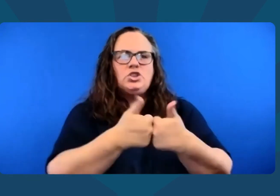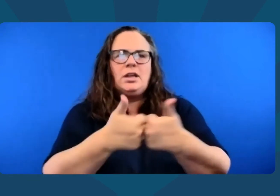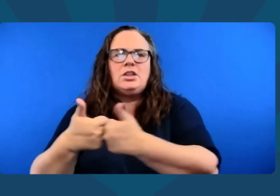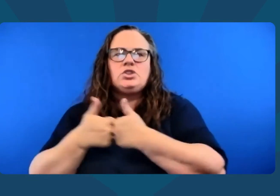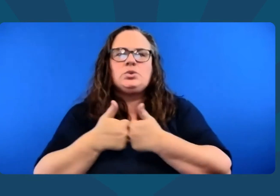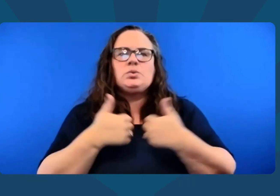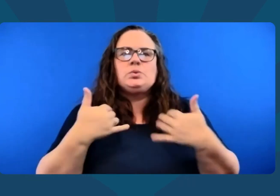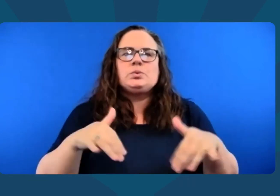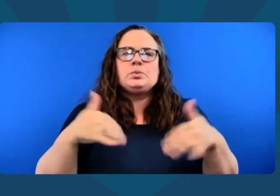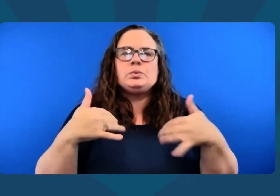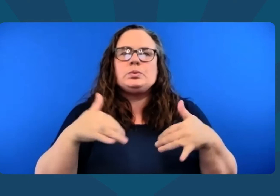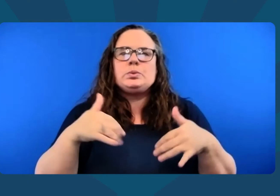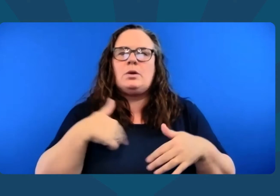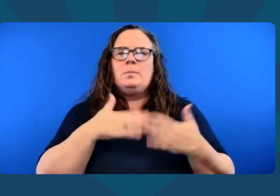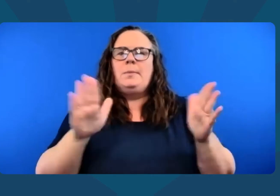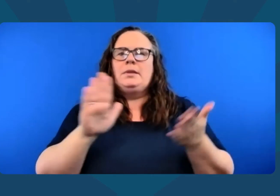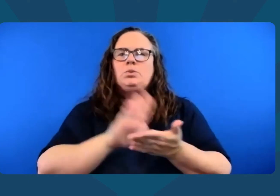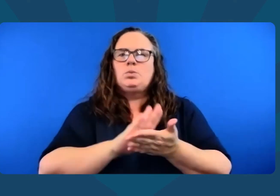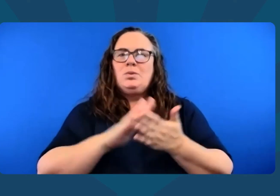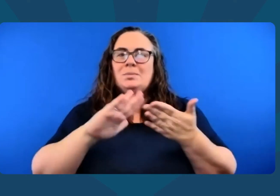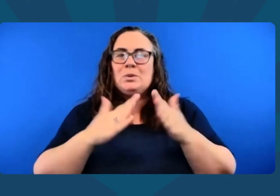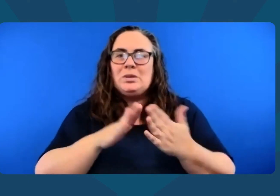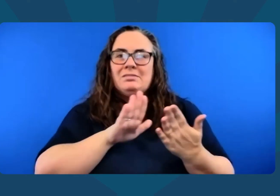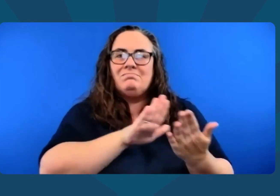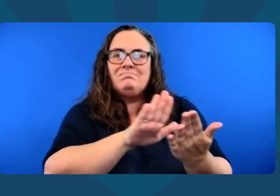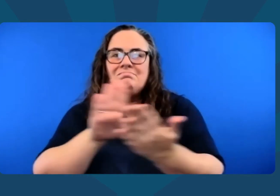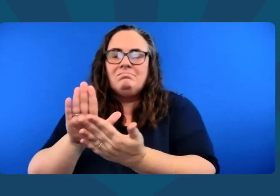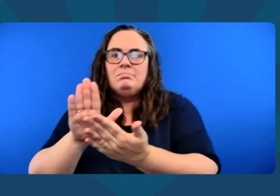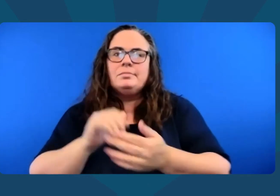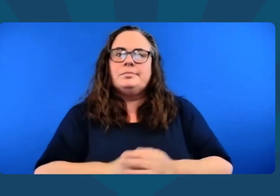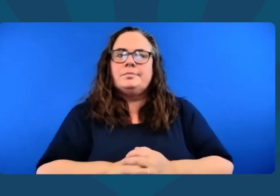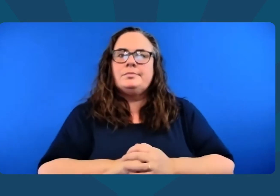the challenging issues our public schools and communities face.